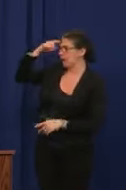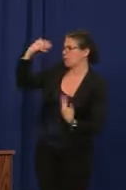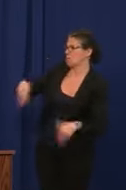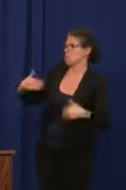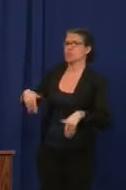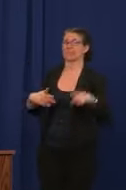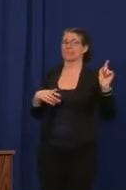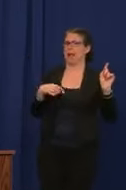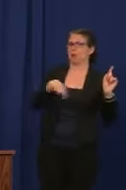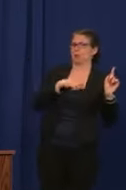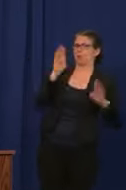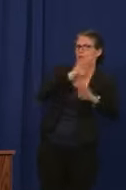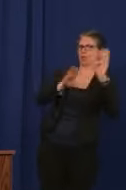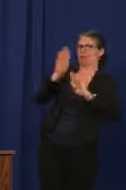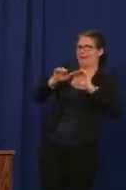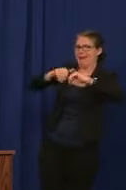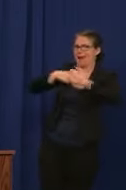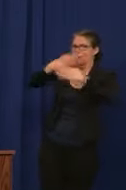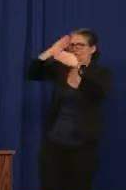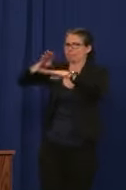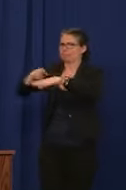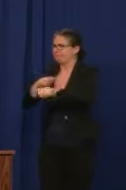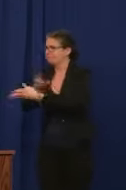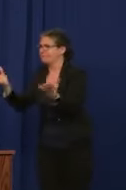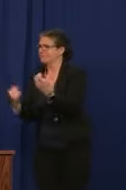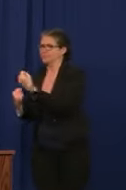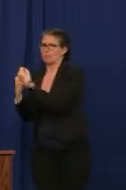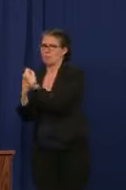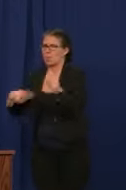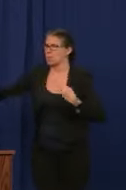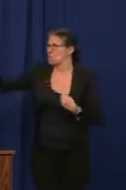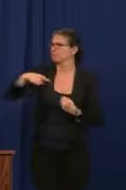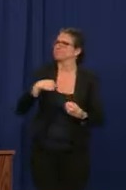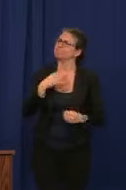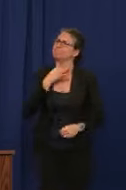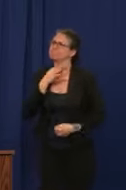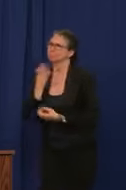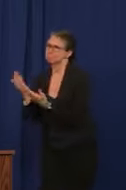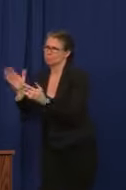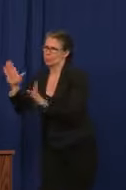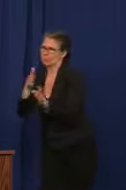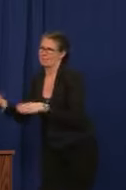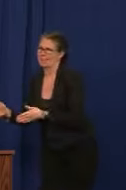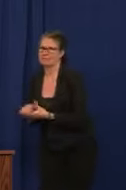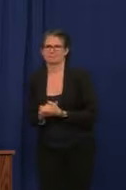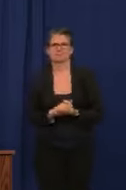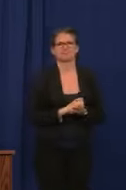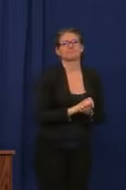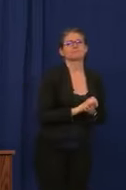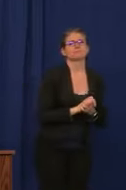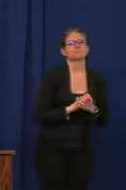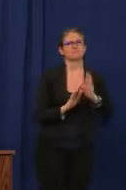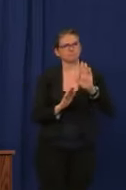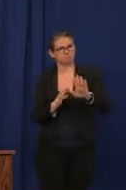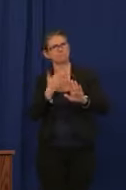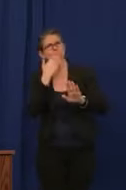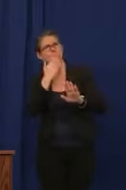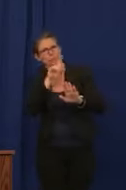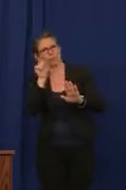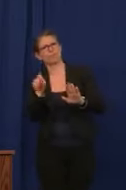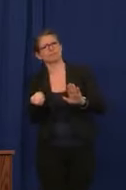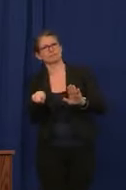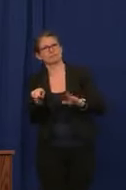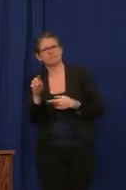and revenue sharing? A good question, Steve. I'm not familiar. Did you say Oxford study? Oxford Economics?